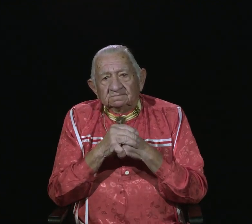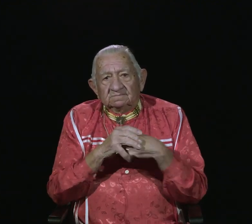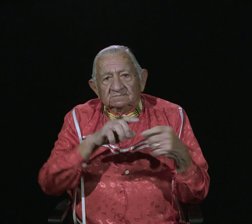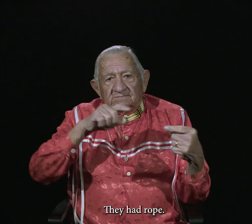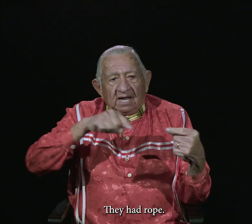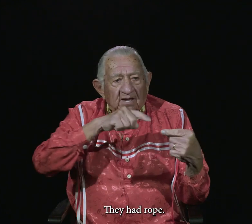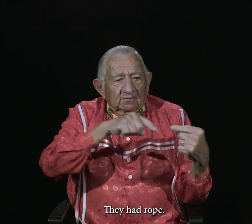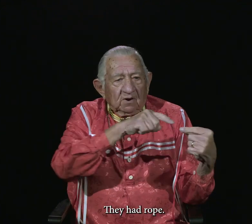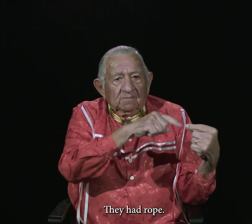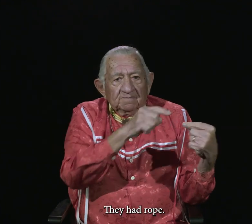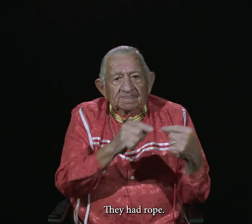They had rope.